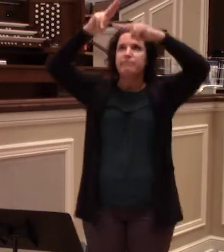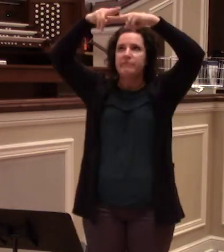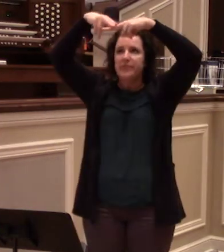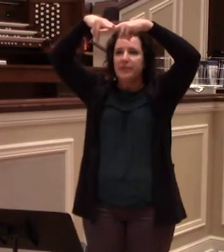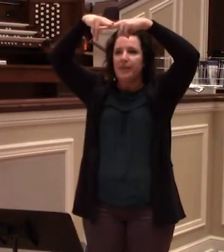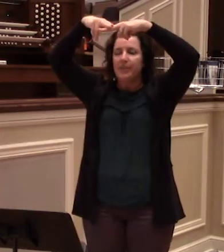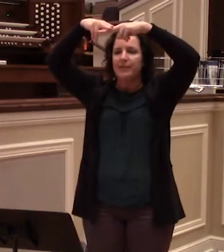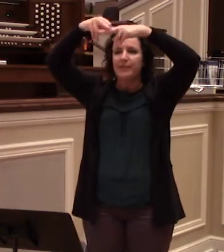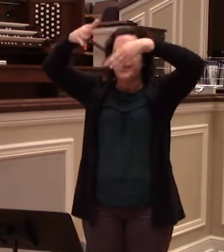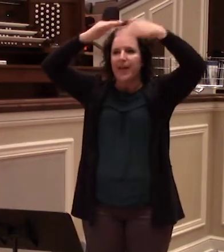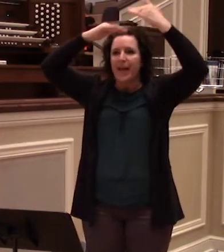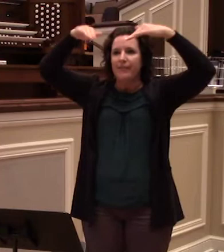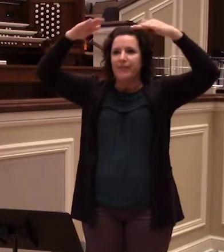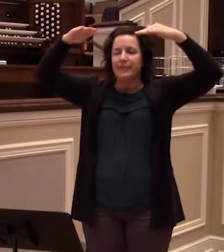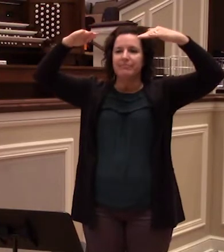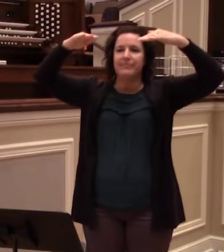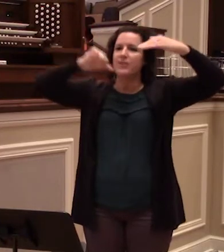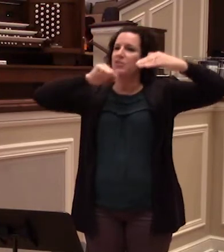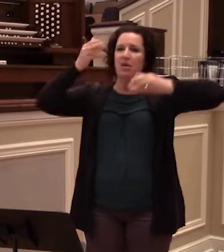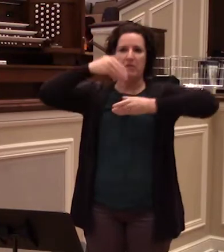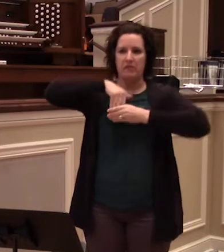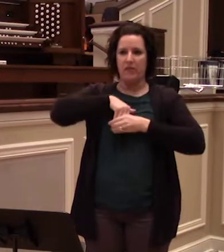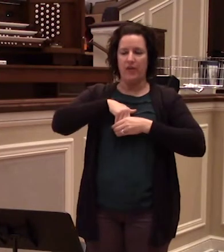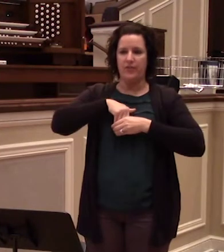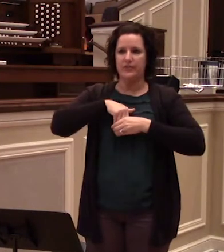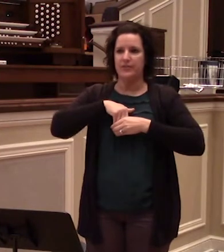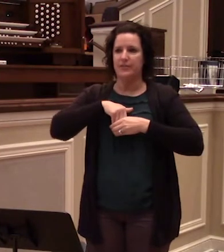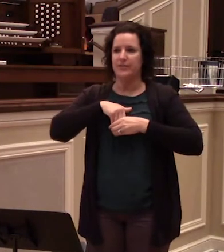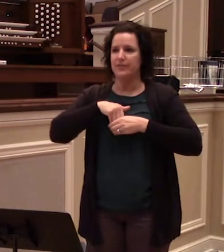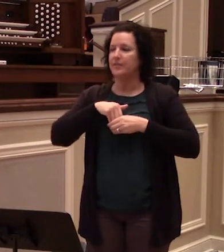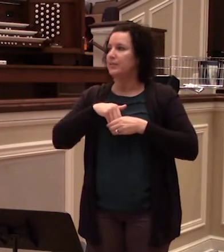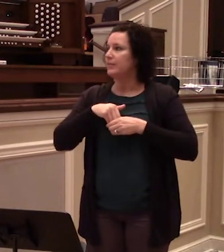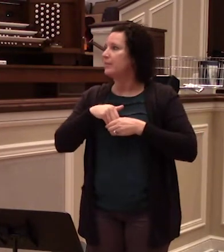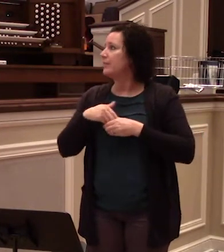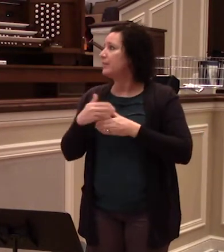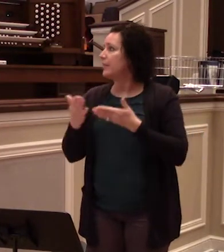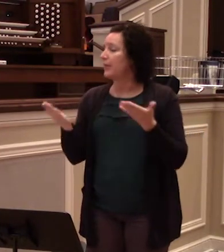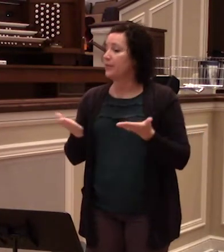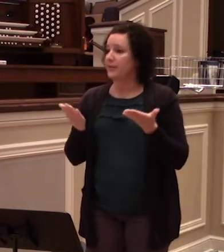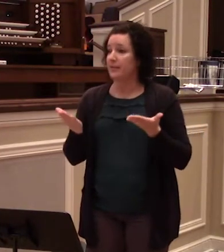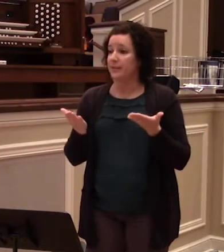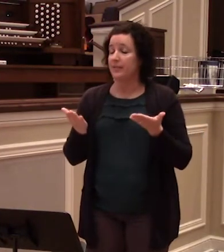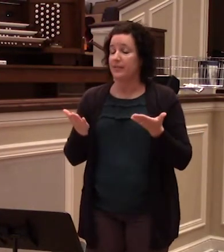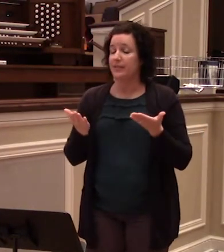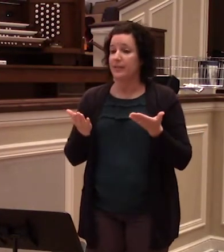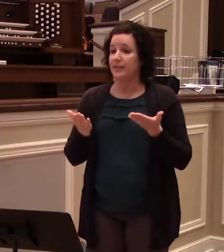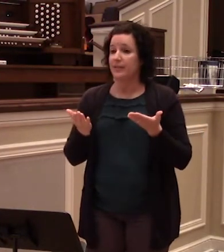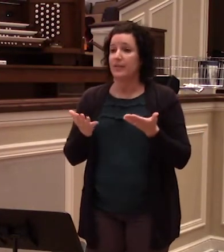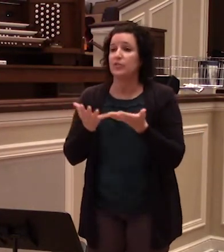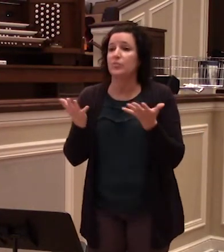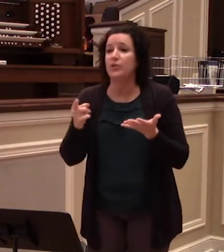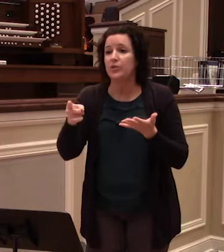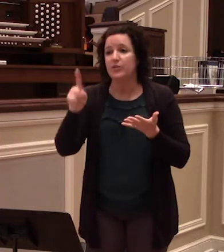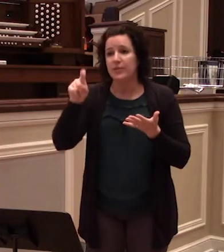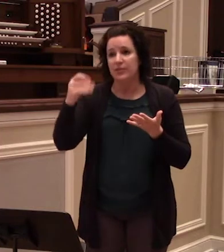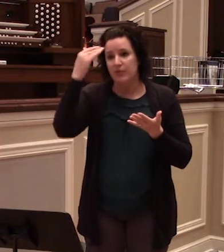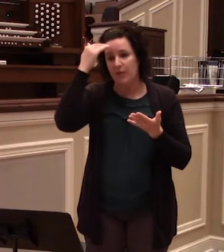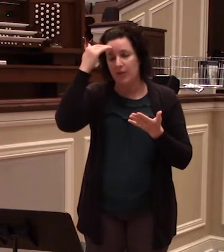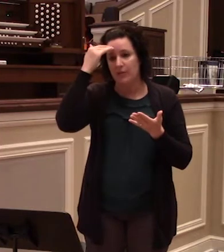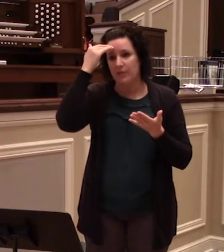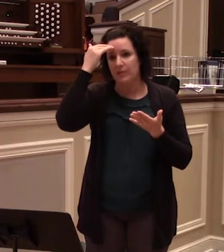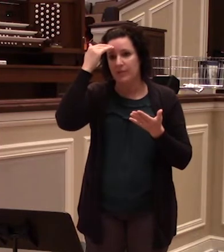what God is all about? Here it is. Here's the main thing you need to know. God is like